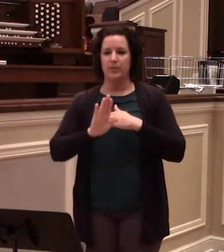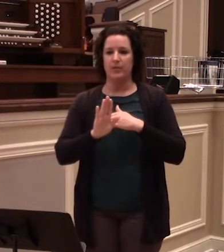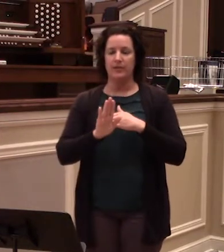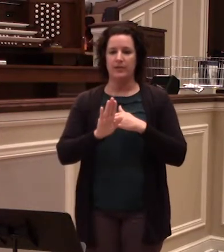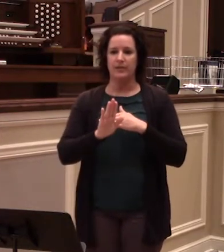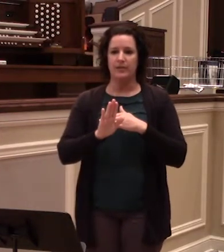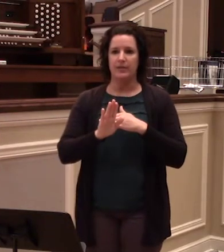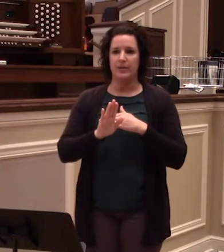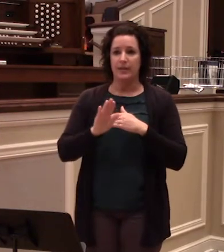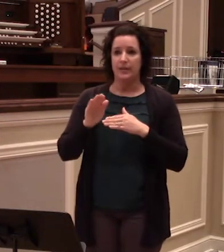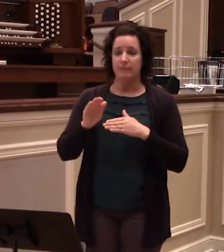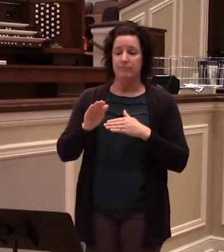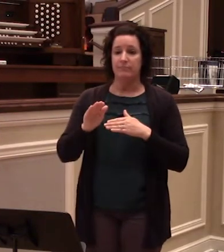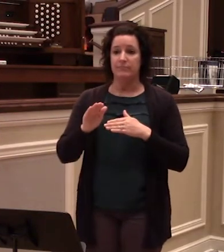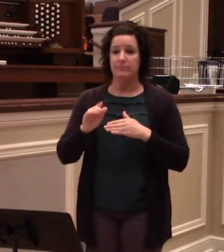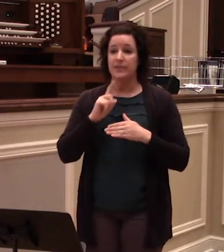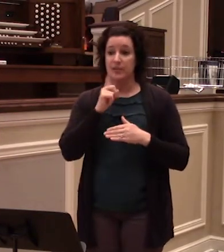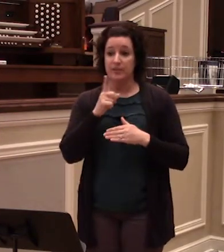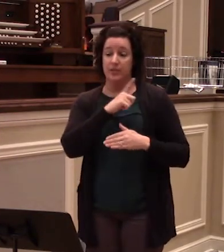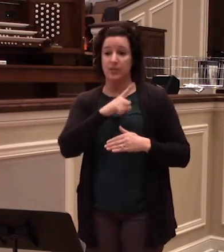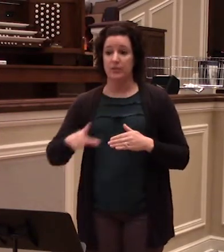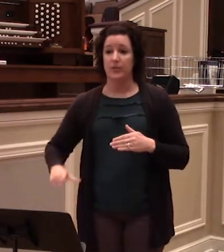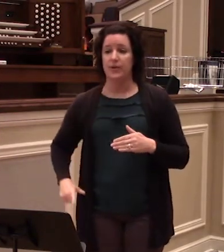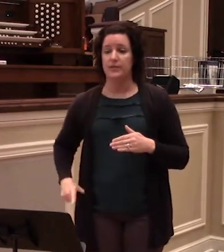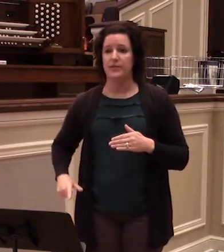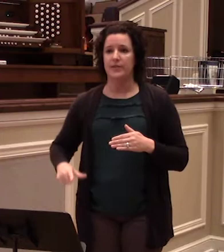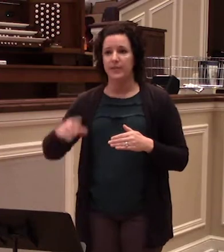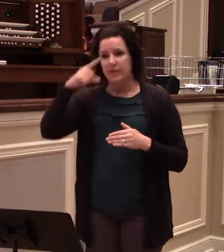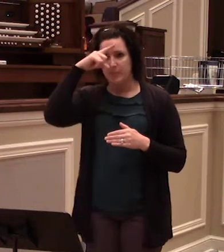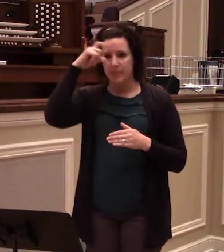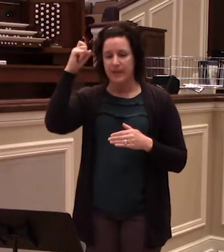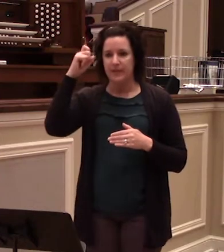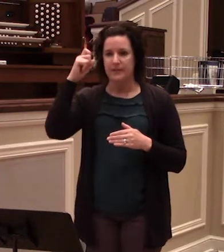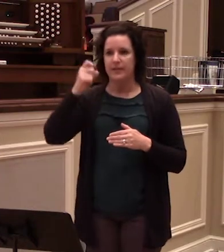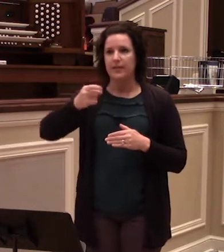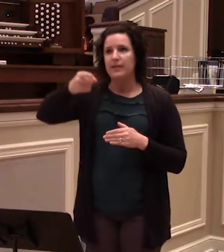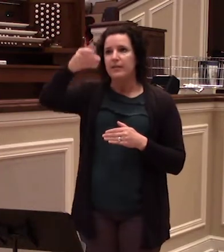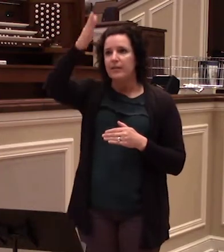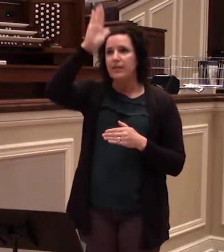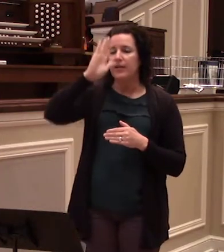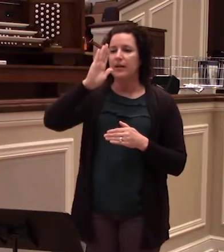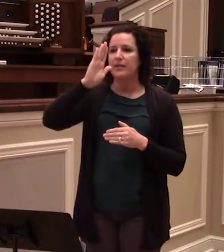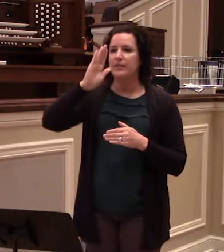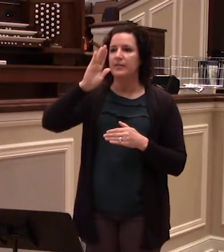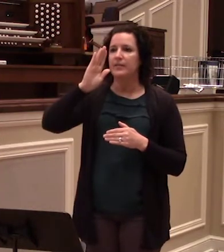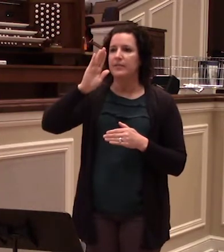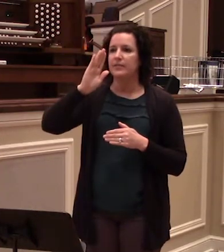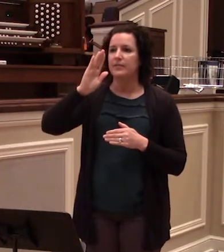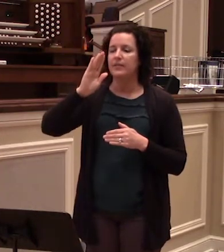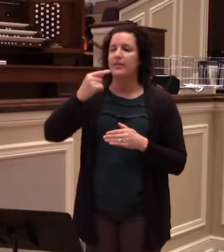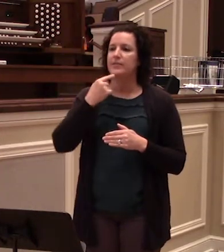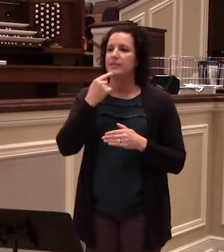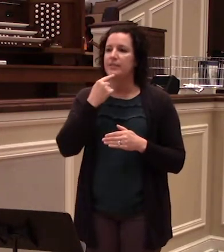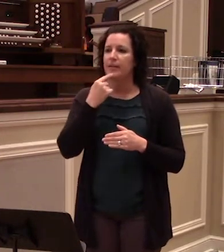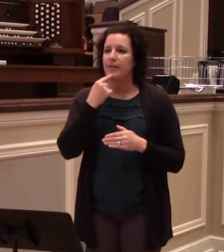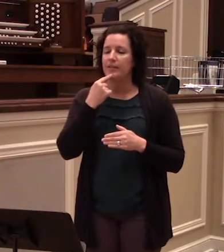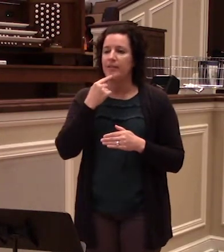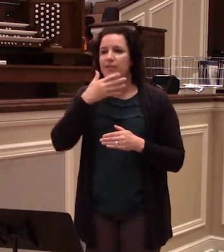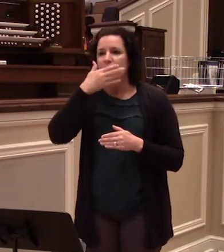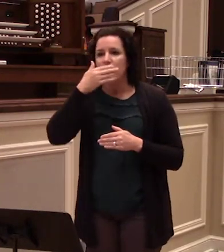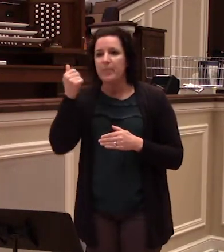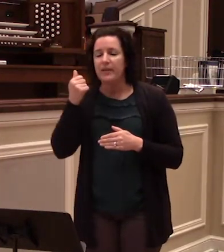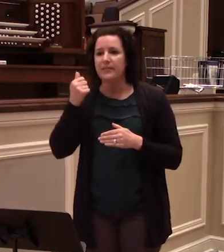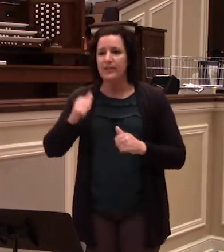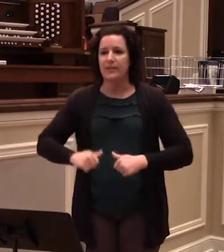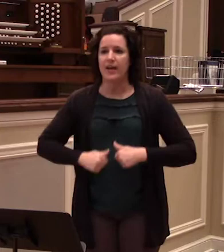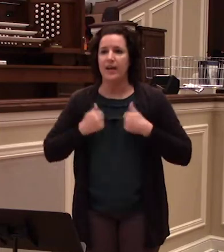the Lord, because God was in a shadowy form saying the best life is the life rendered completely to God. The best